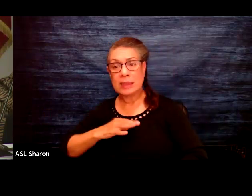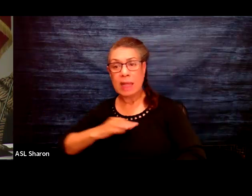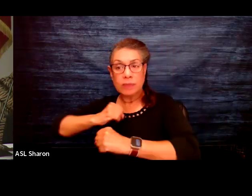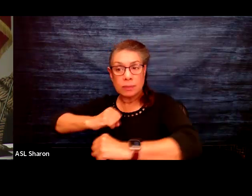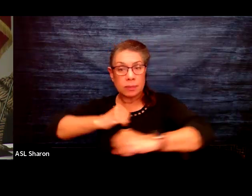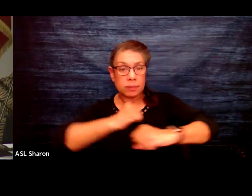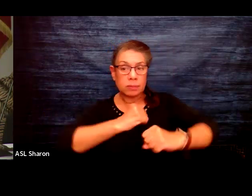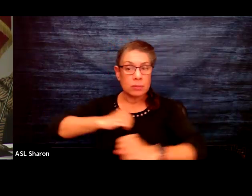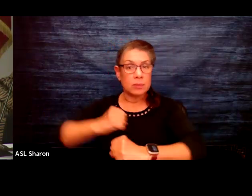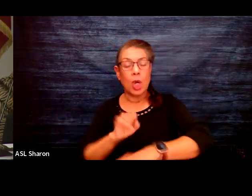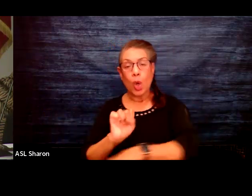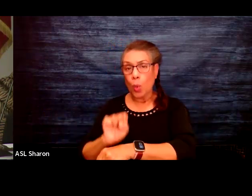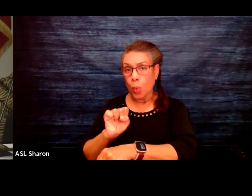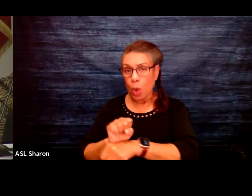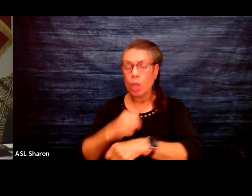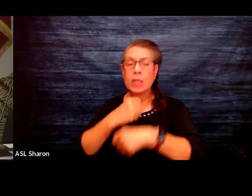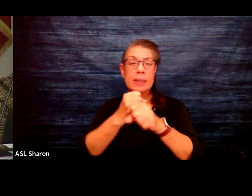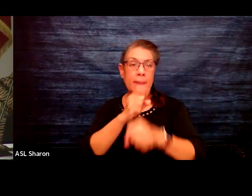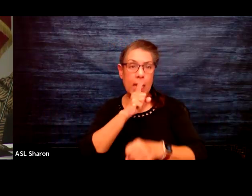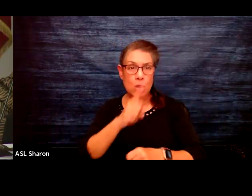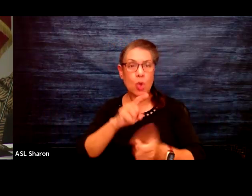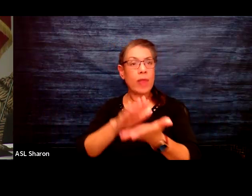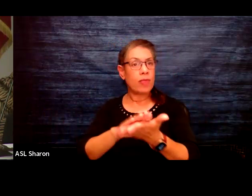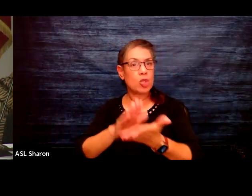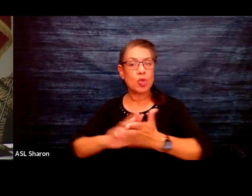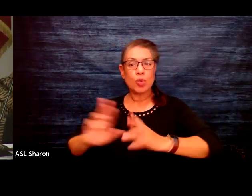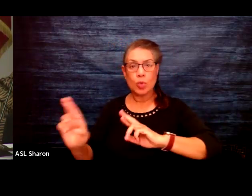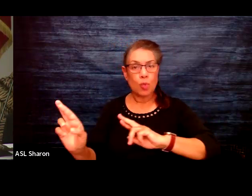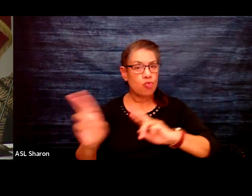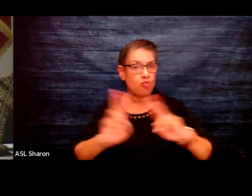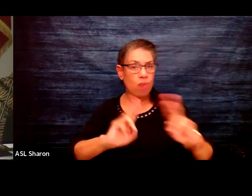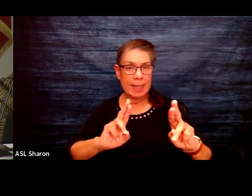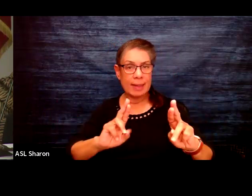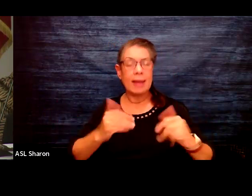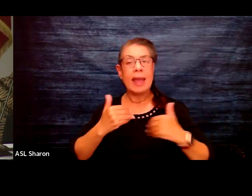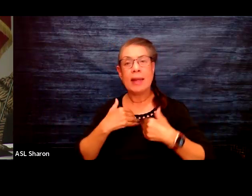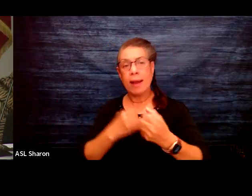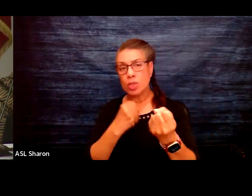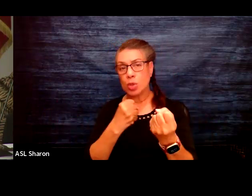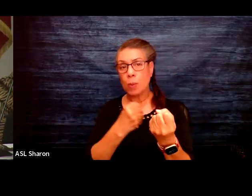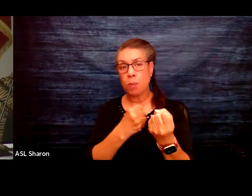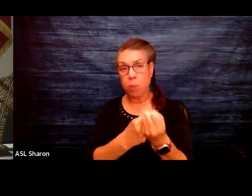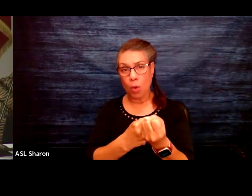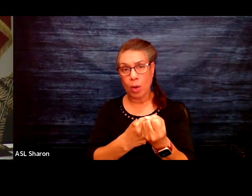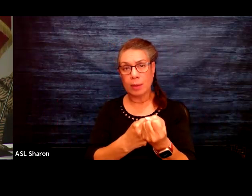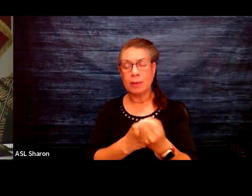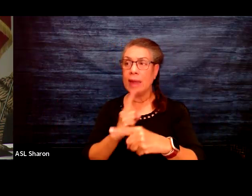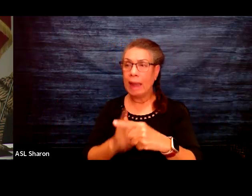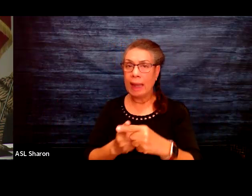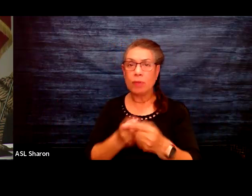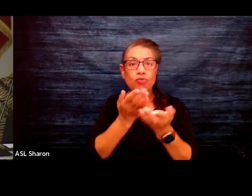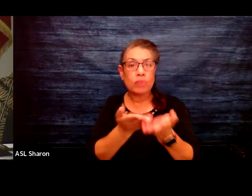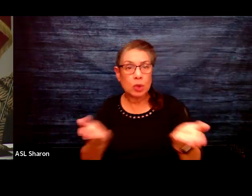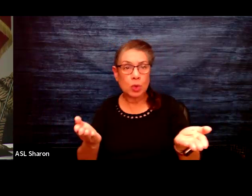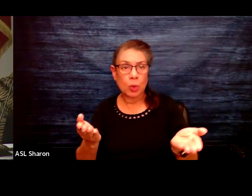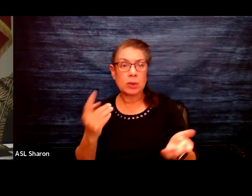custodians who worked diligently to ensure that schools were ready and had the support and additional resources they